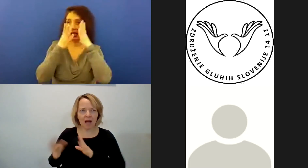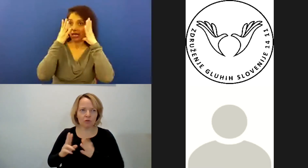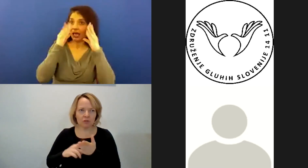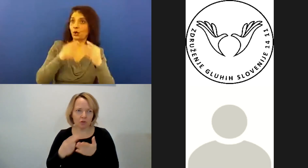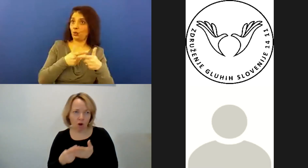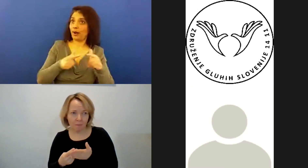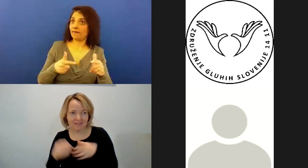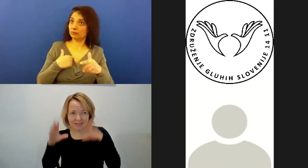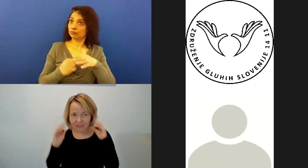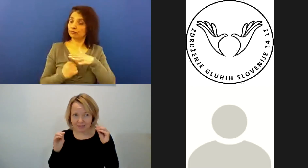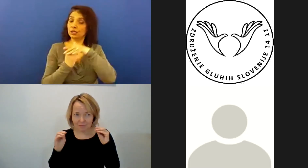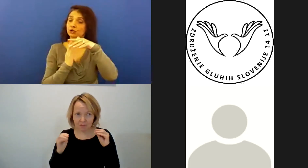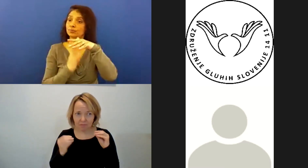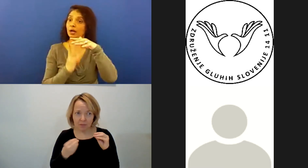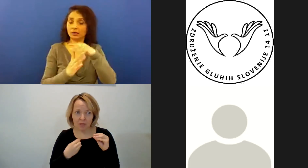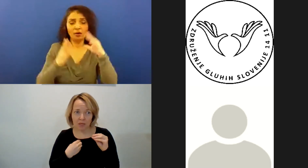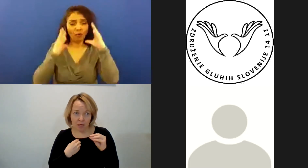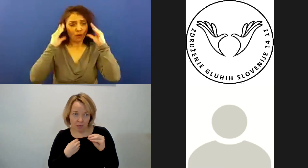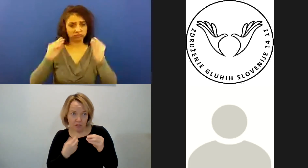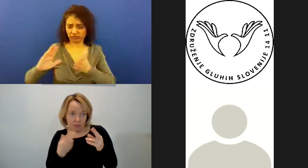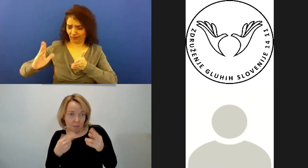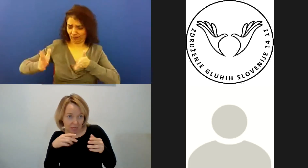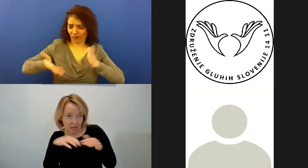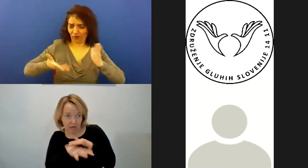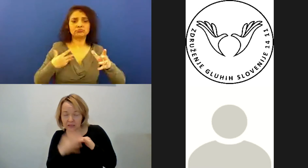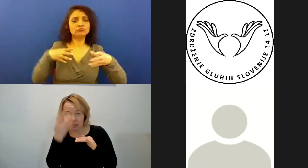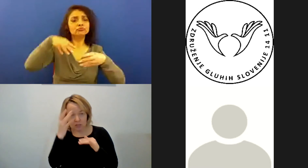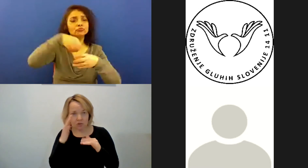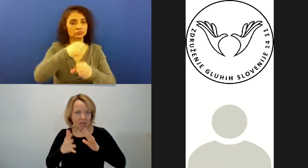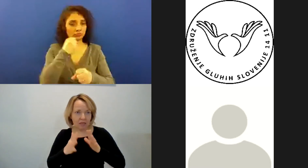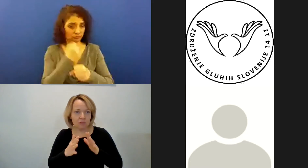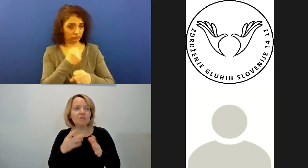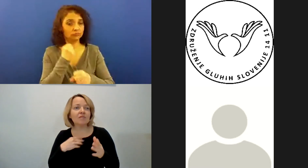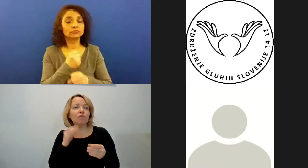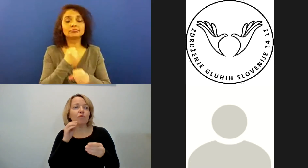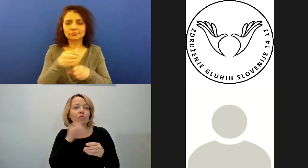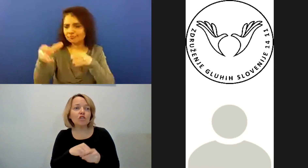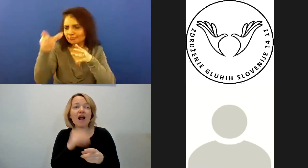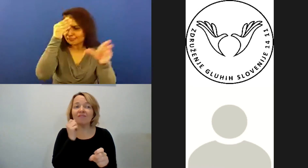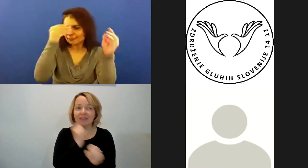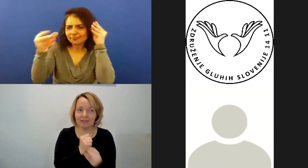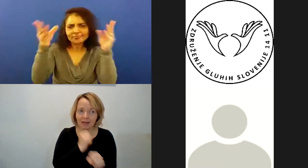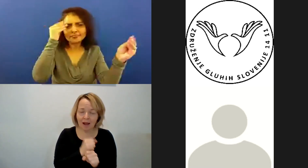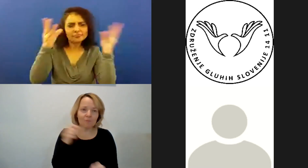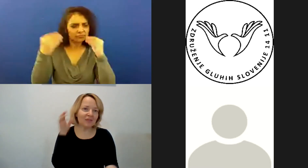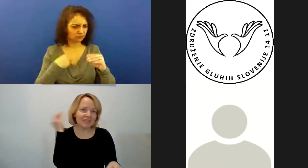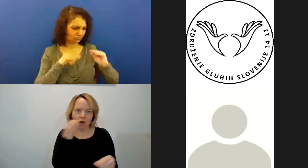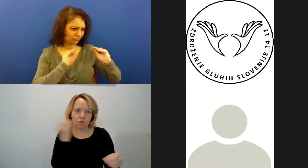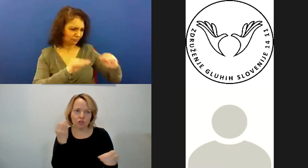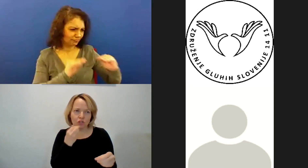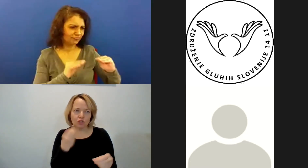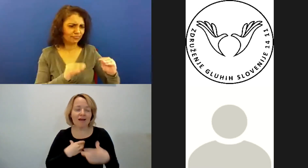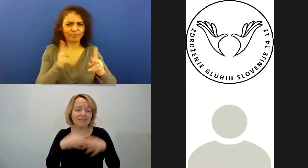and applied for a job training deaf refugees to become Dutch citizens.